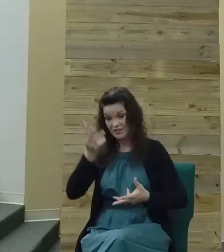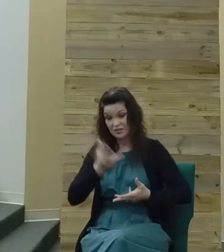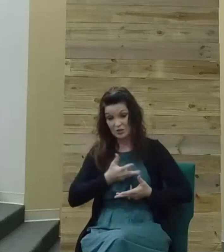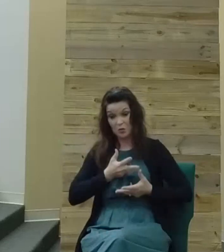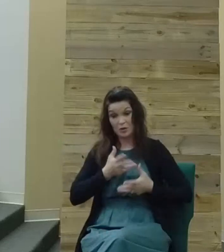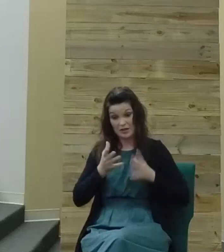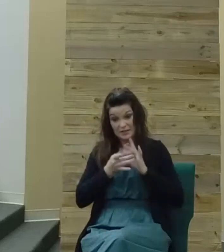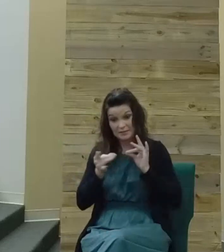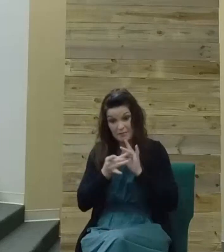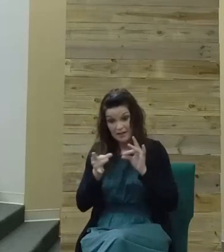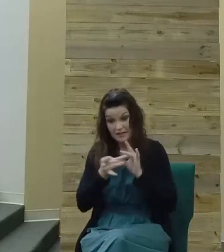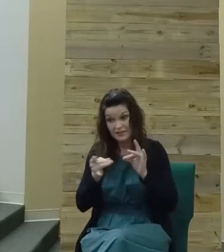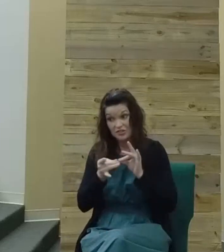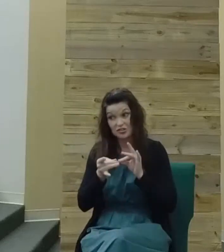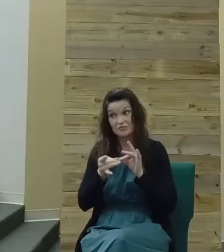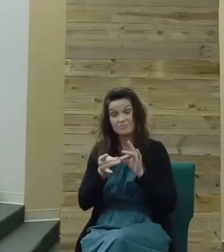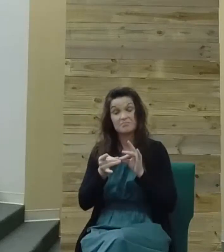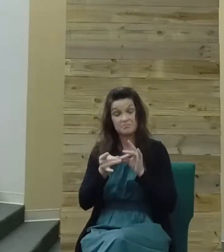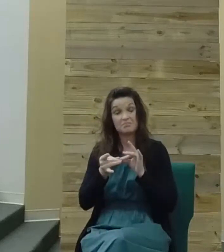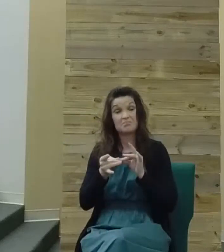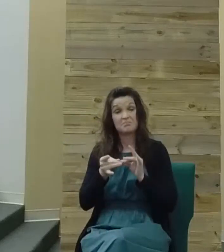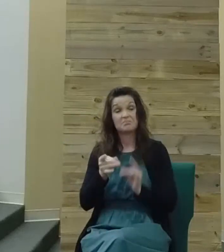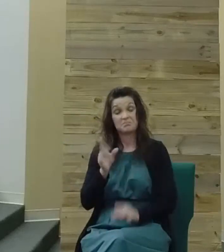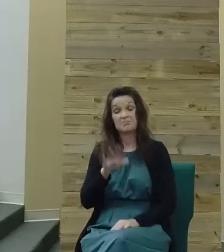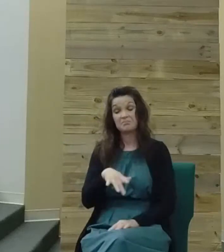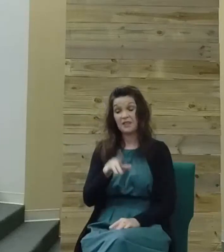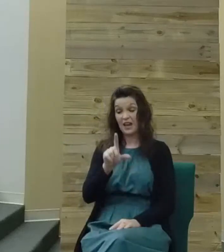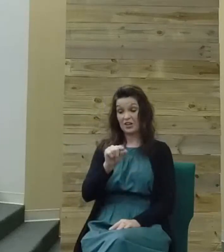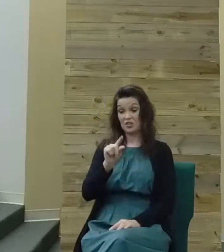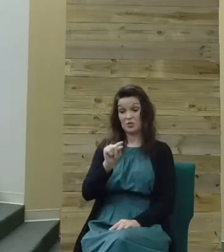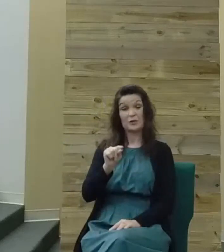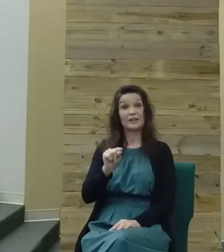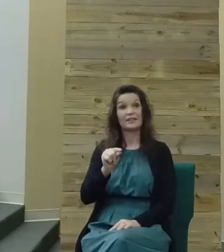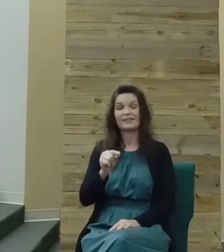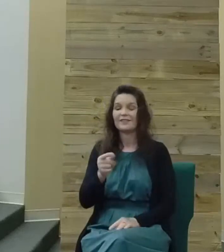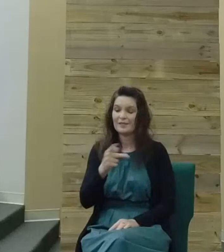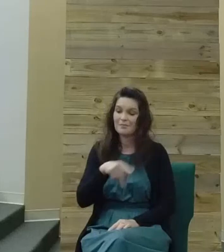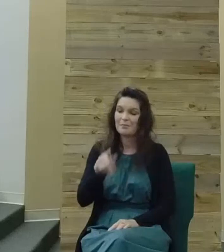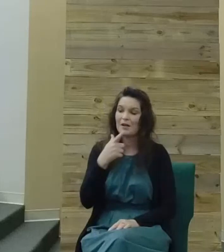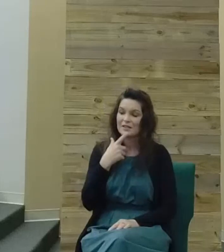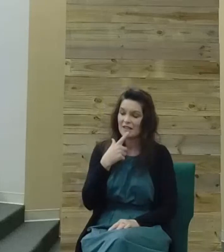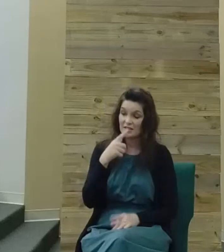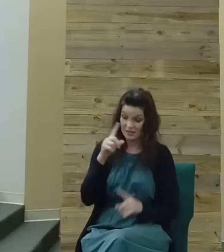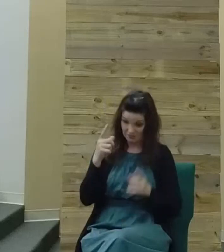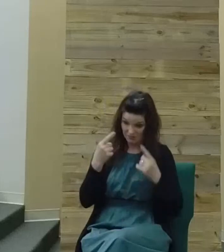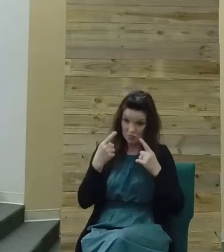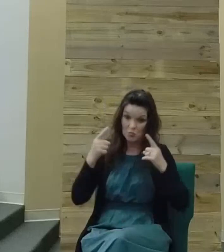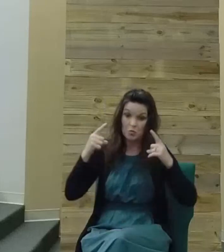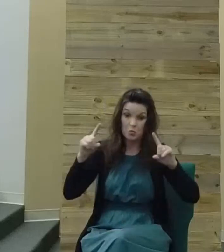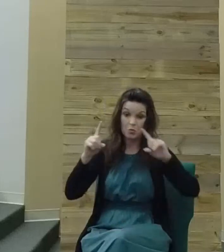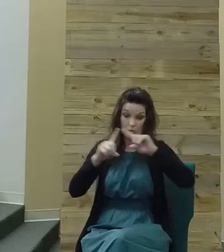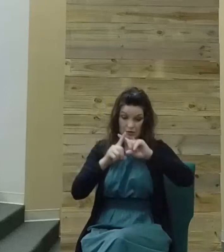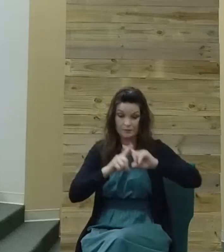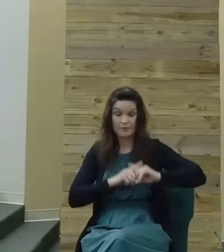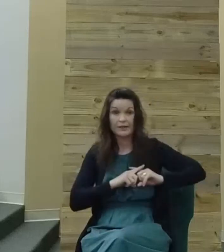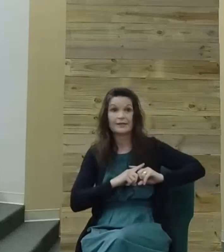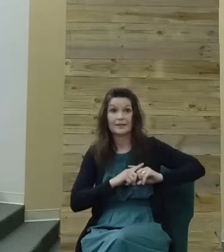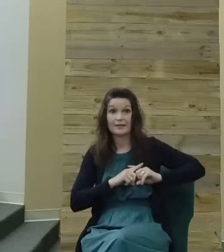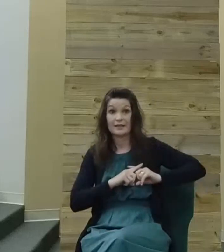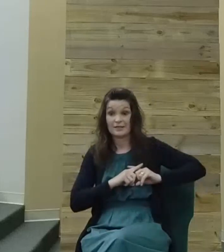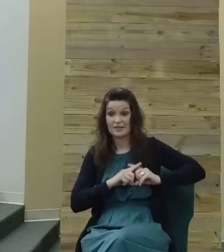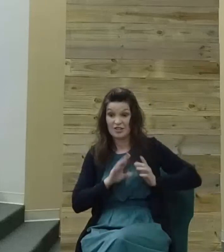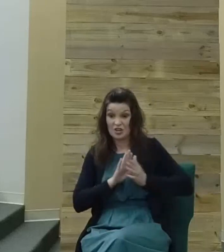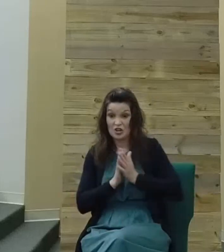committed to you the message of reconciliation. And in verse 20, Paul says that when you are